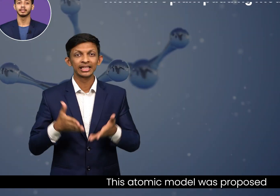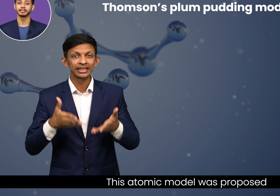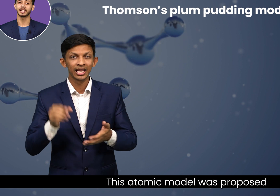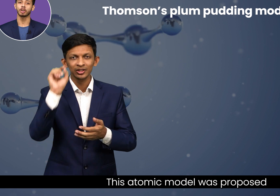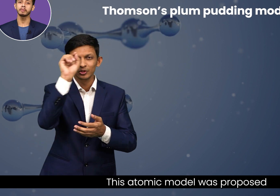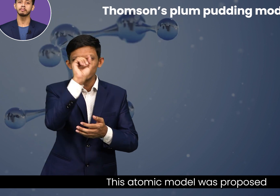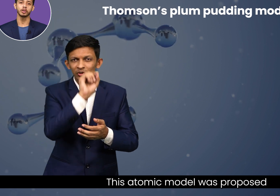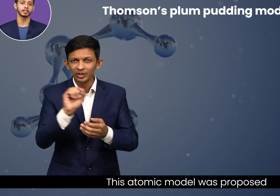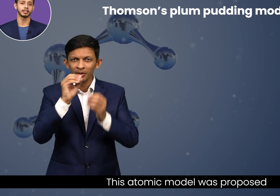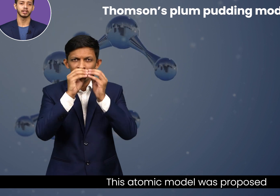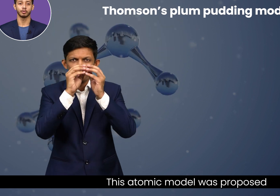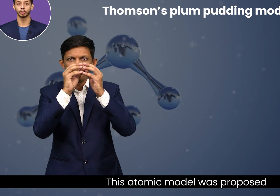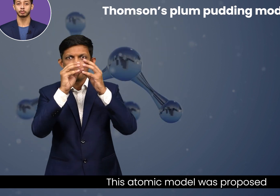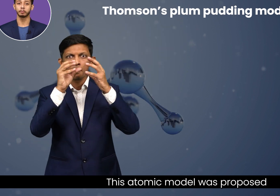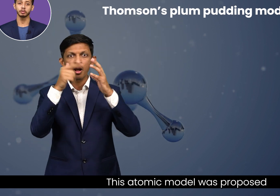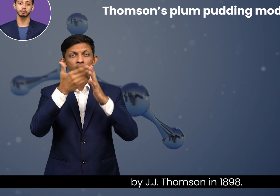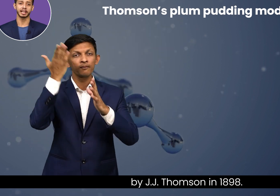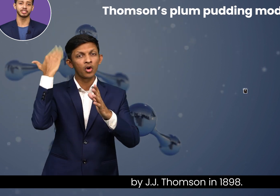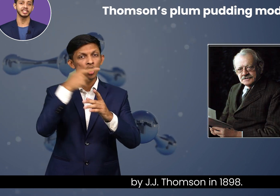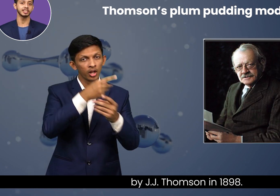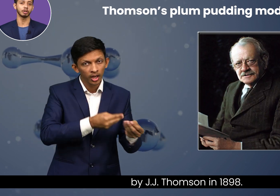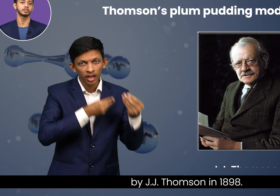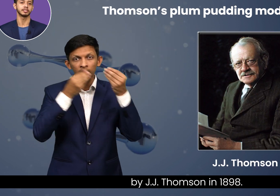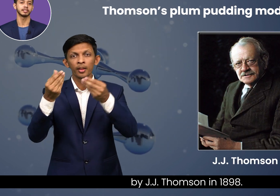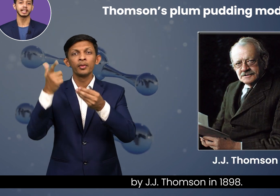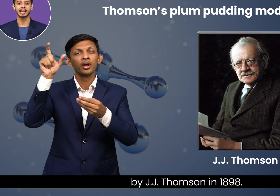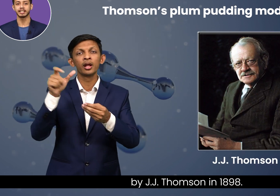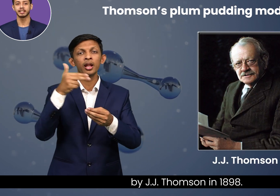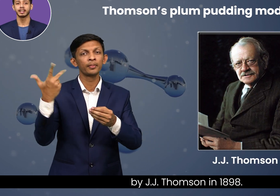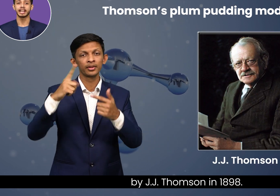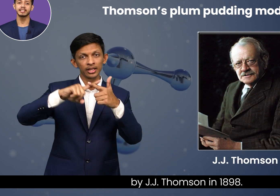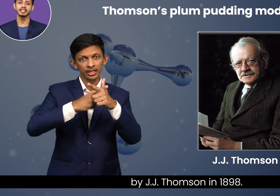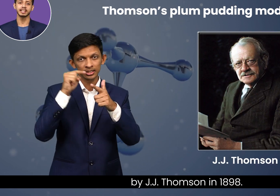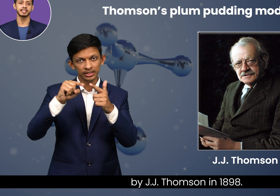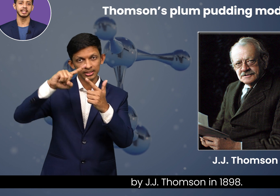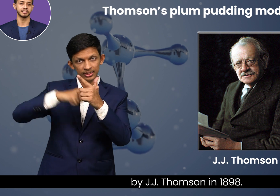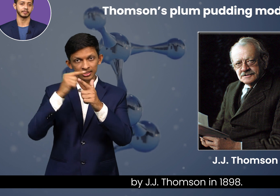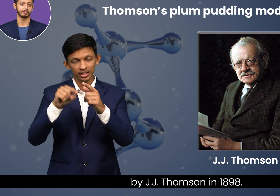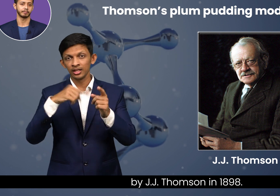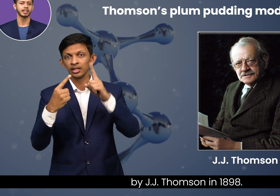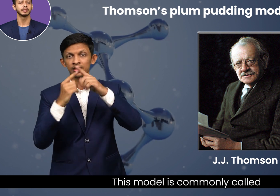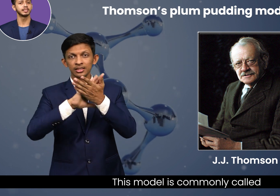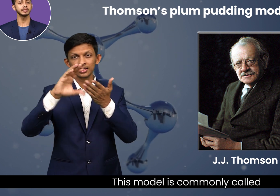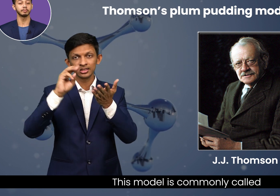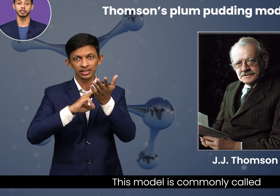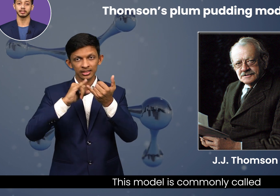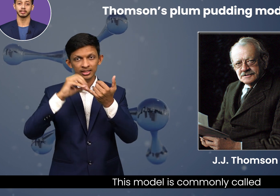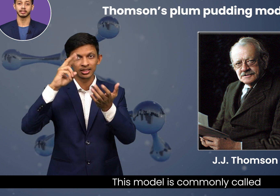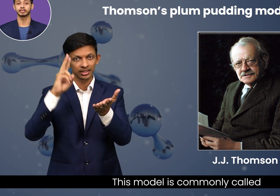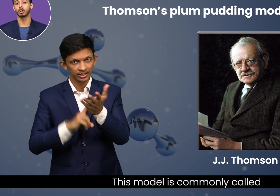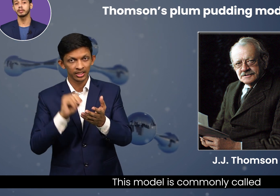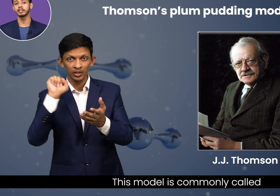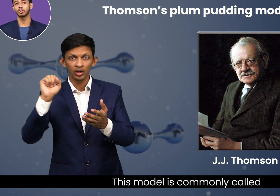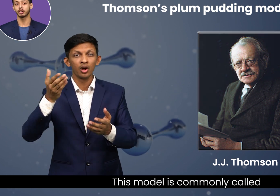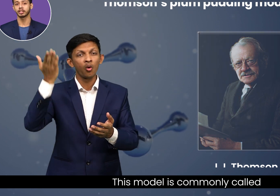This atomic model was proposed by J.J. Thomson in 1898. This model